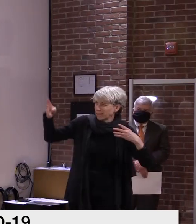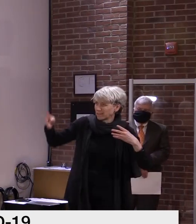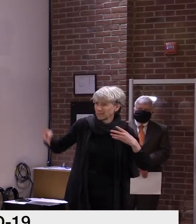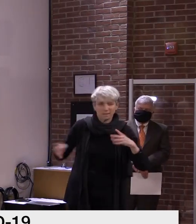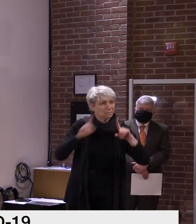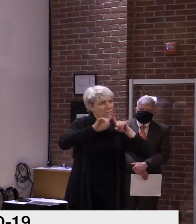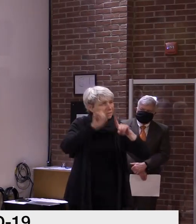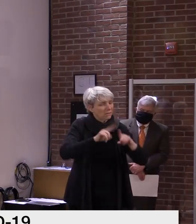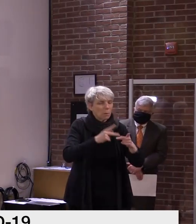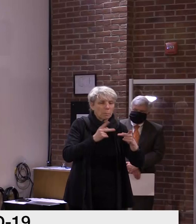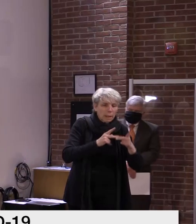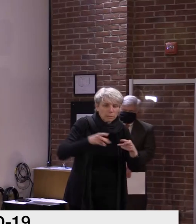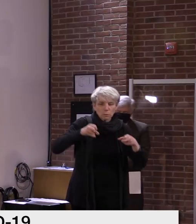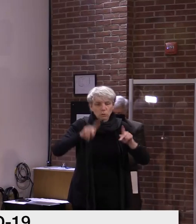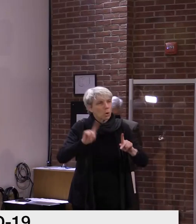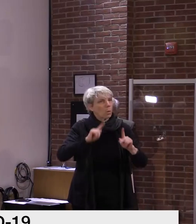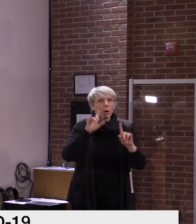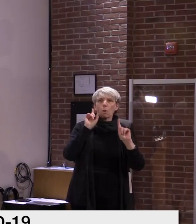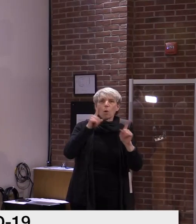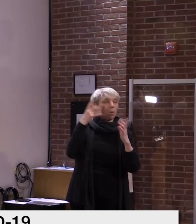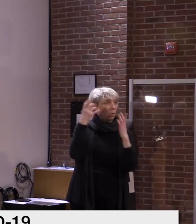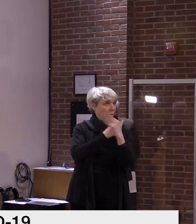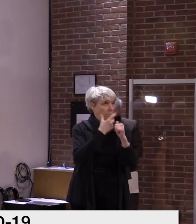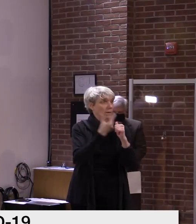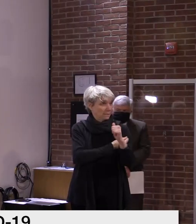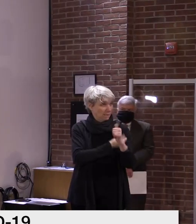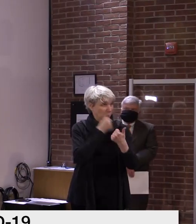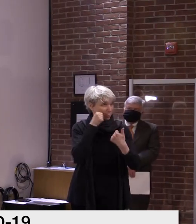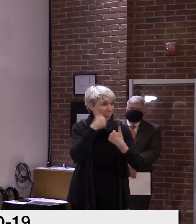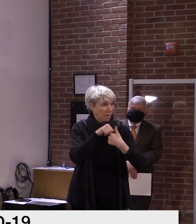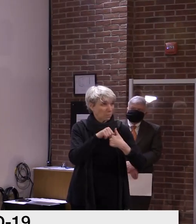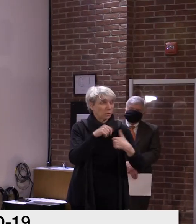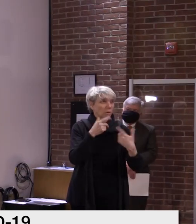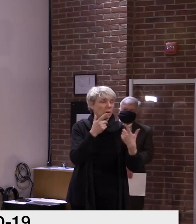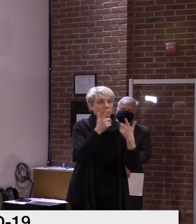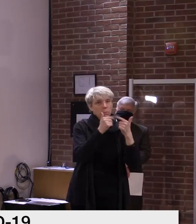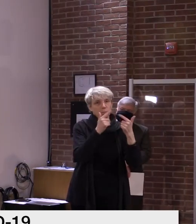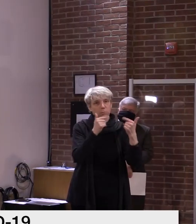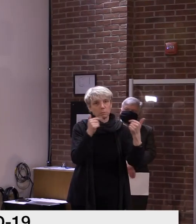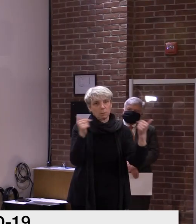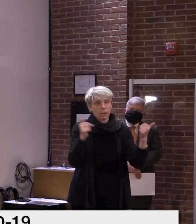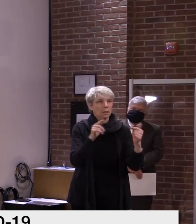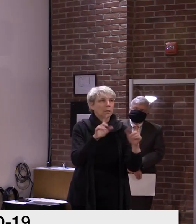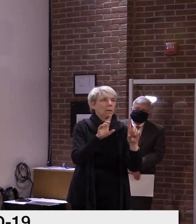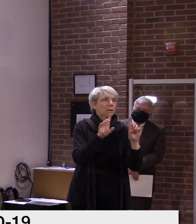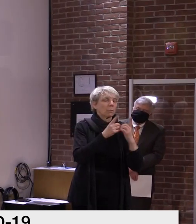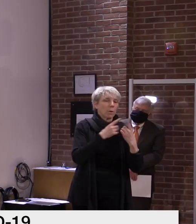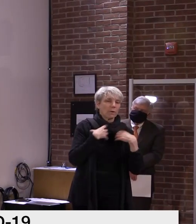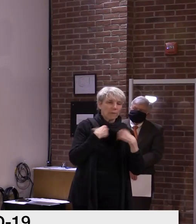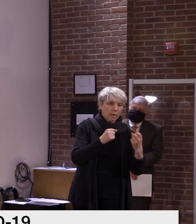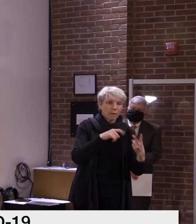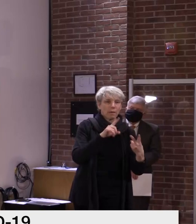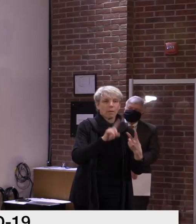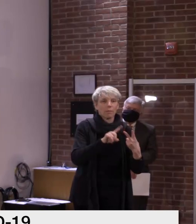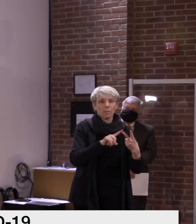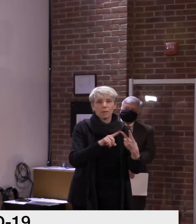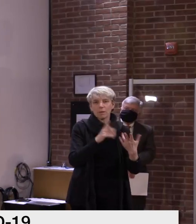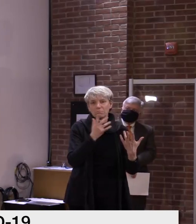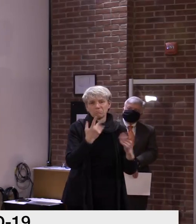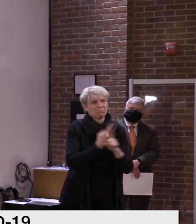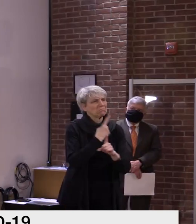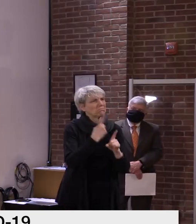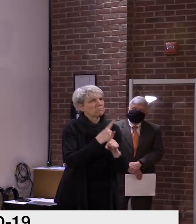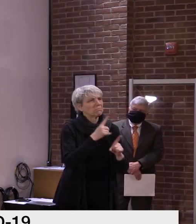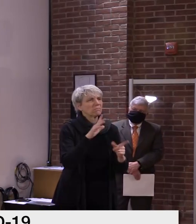to Vermonters with regard to the sites that they might get vaccinated at, some of the more interesting